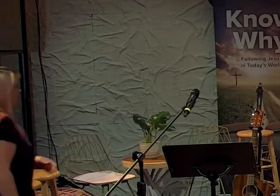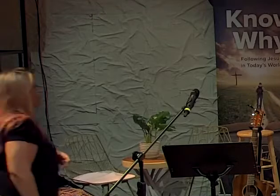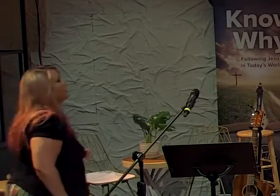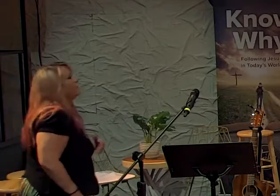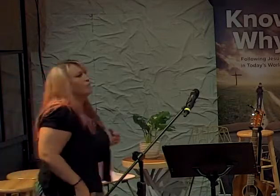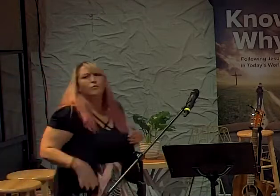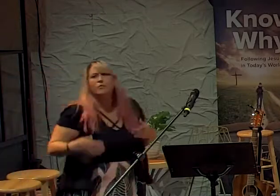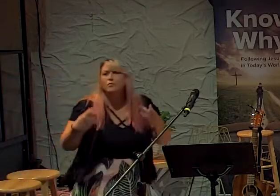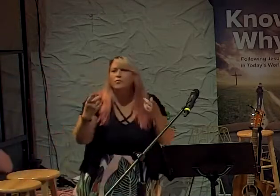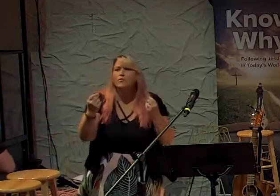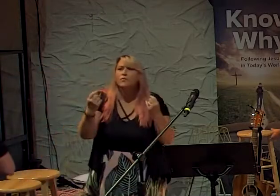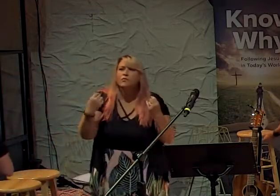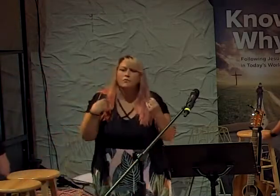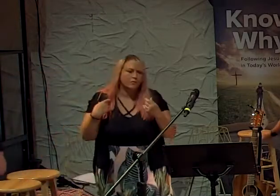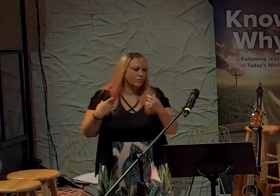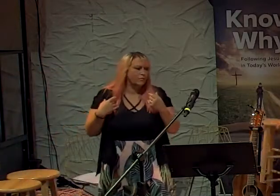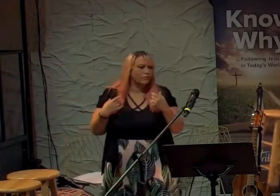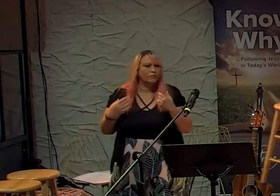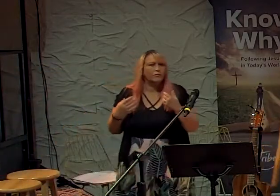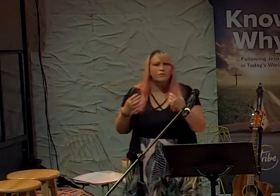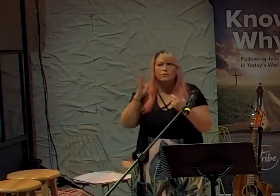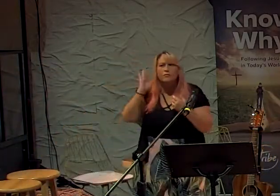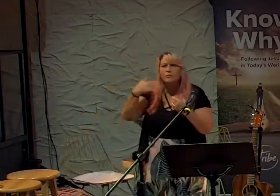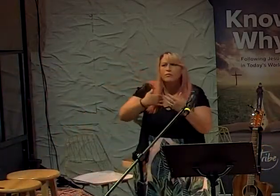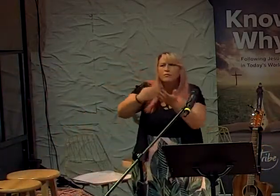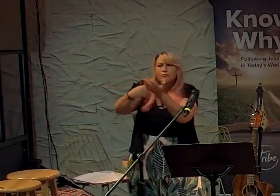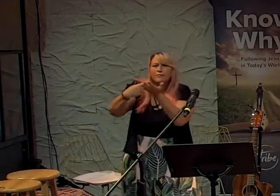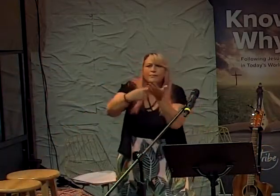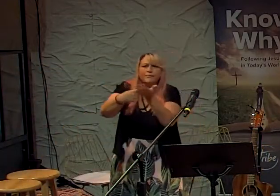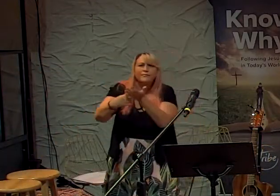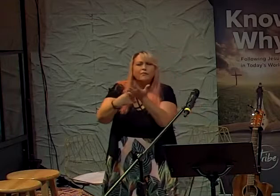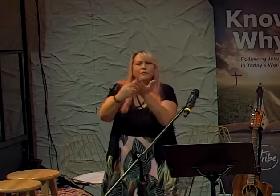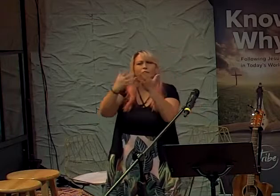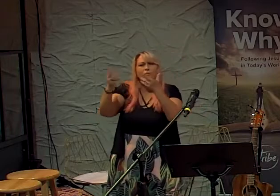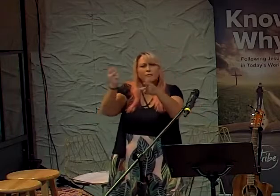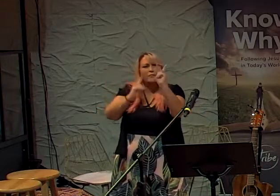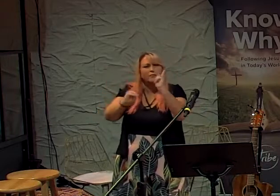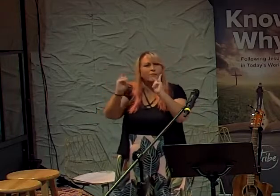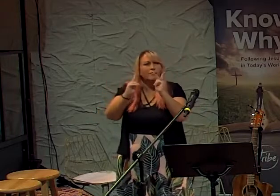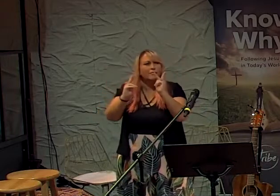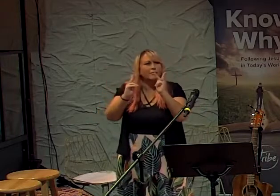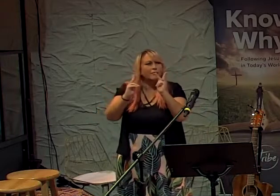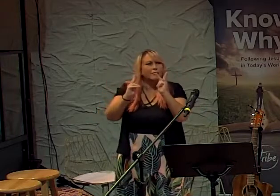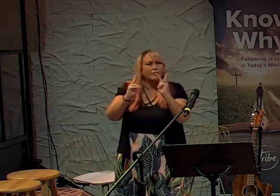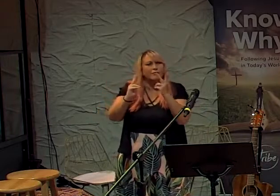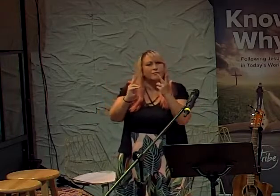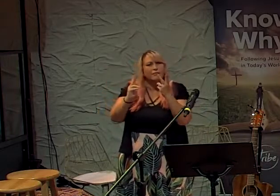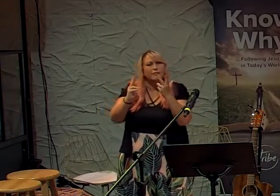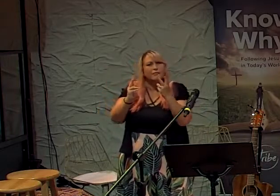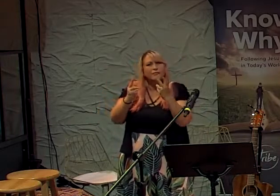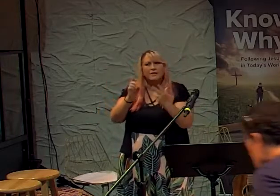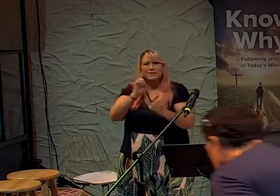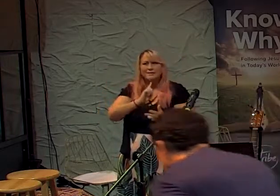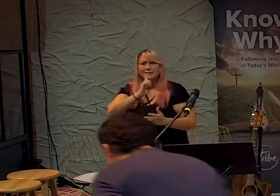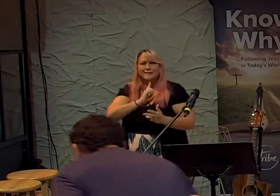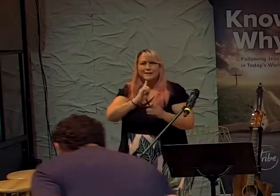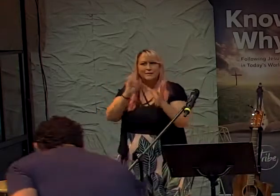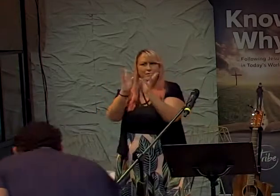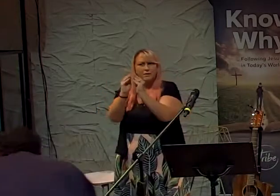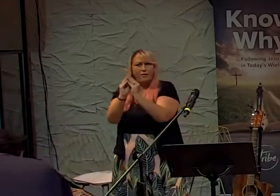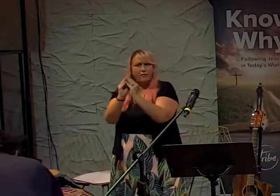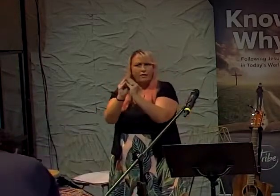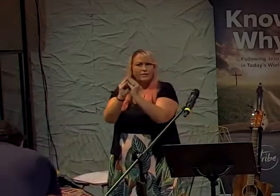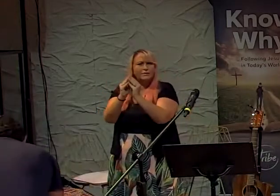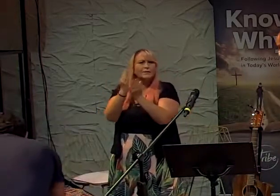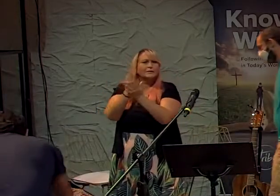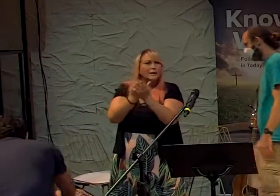What we'll do is we'll talk about, because a lot of the people in Corpus there's a singles conference. Not some